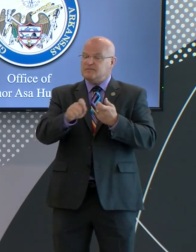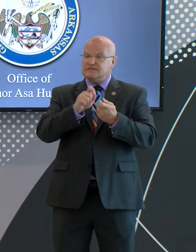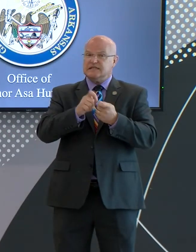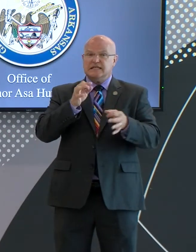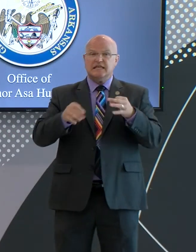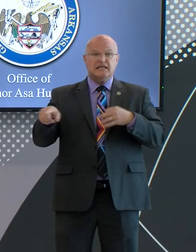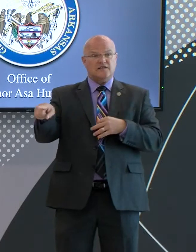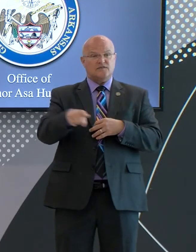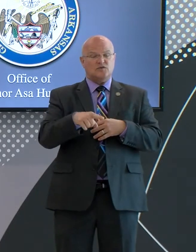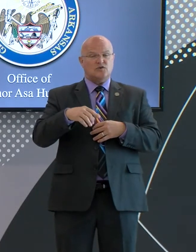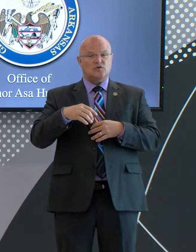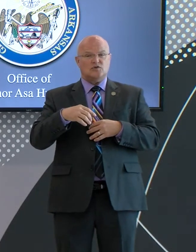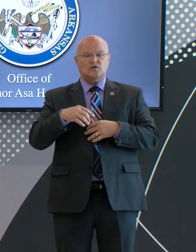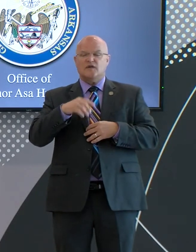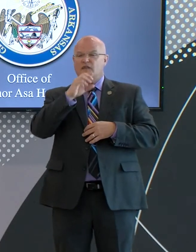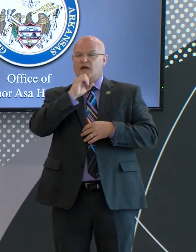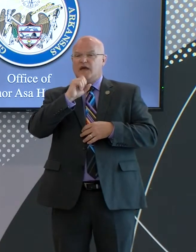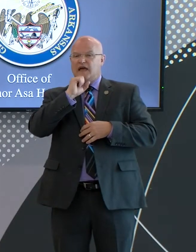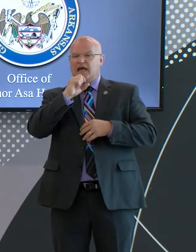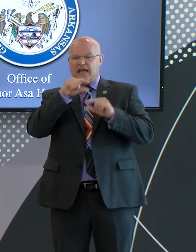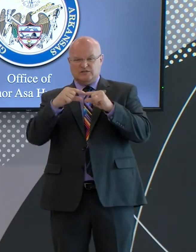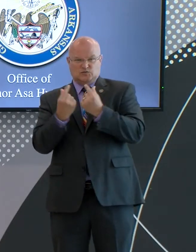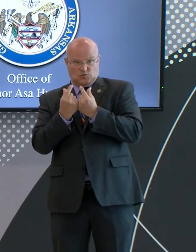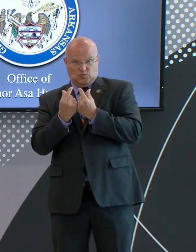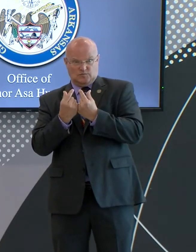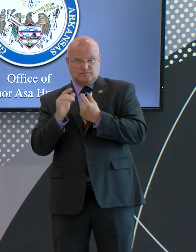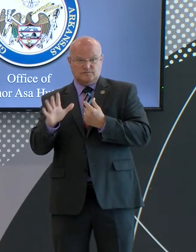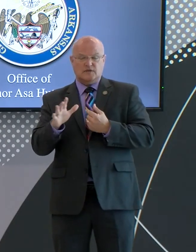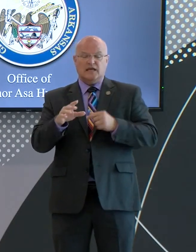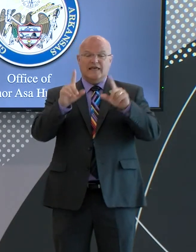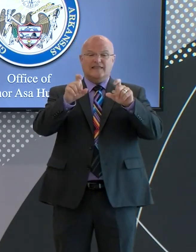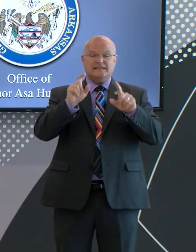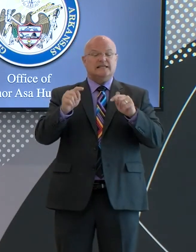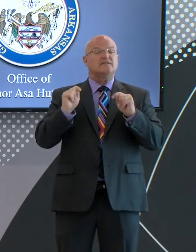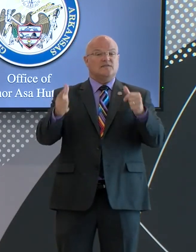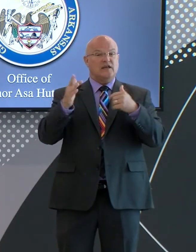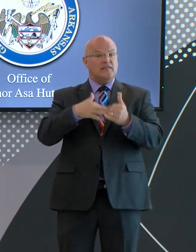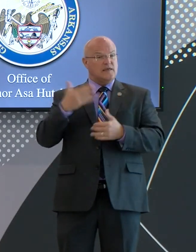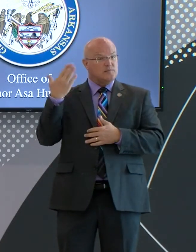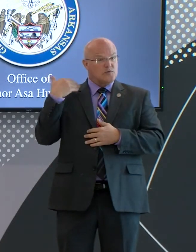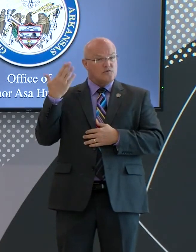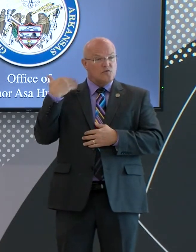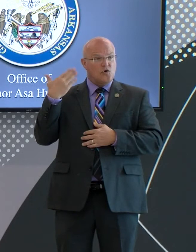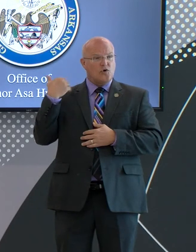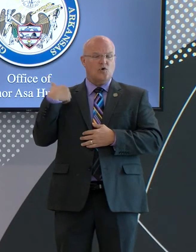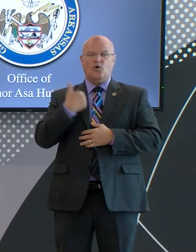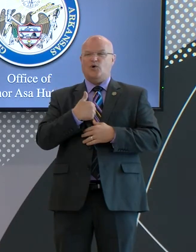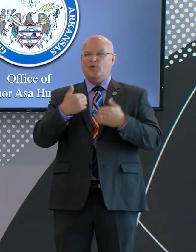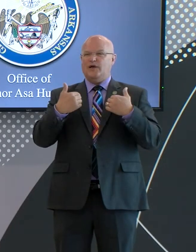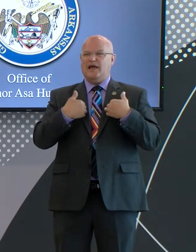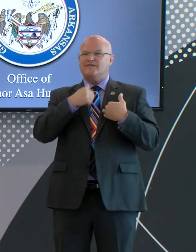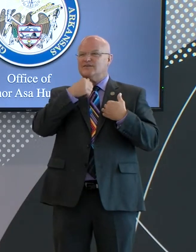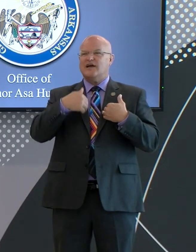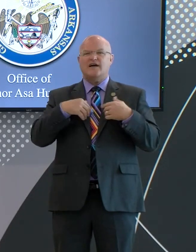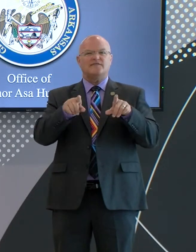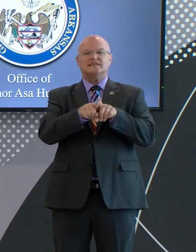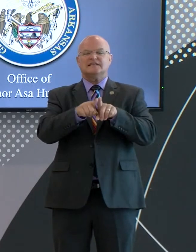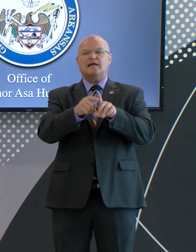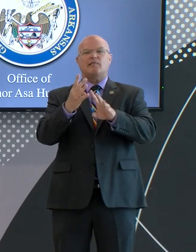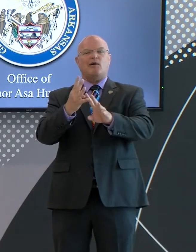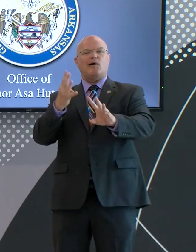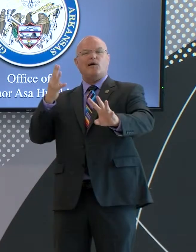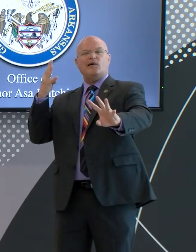particularly if you're in a vulnerable age group. And the testing goes much quicker than it used to. You don't have the same